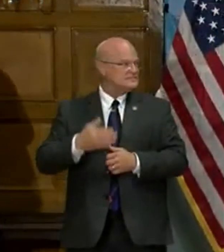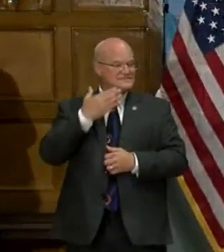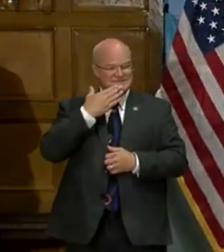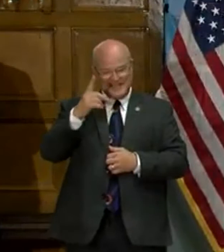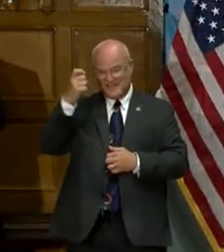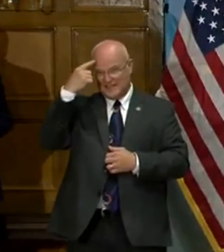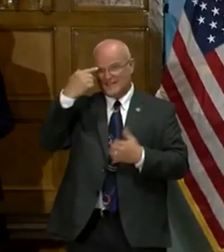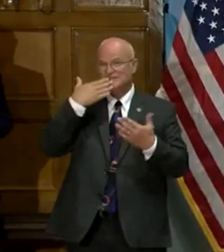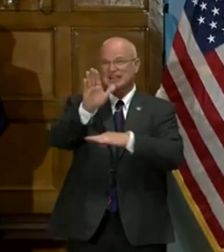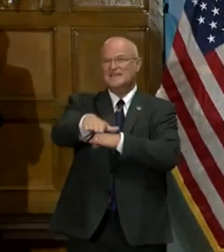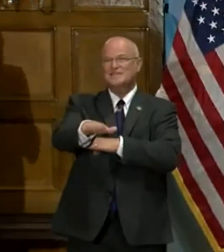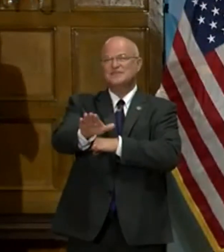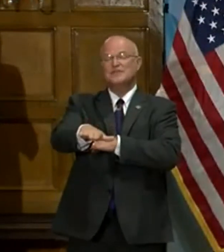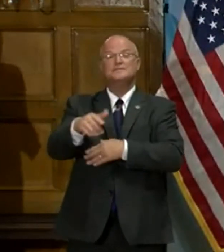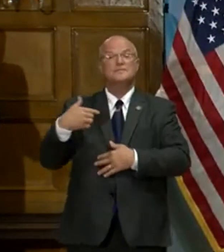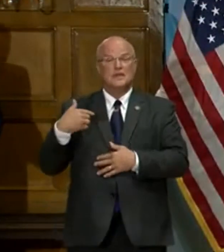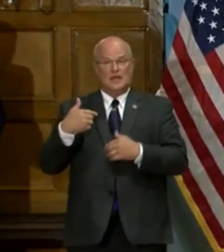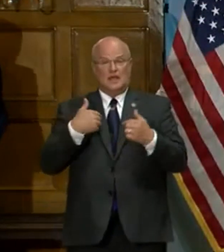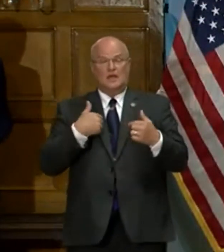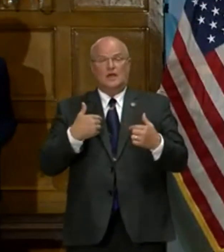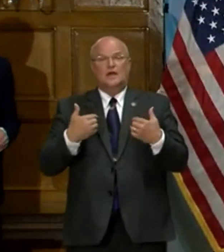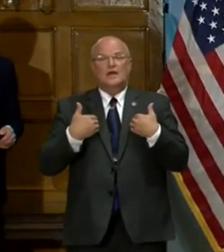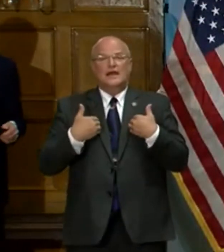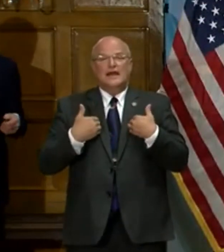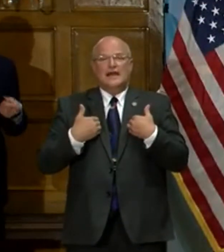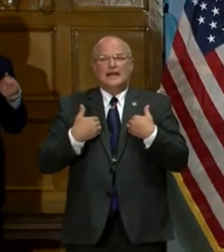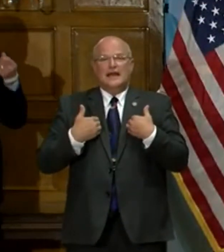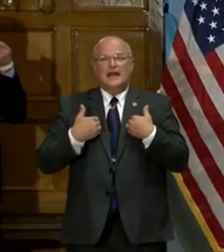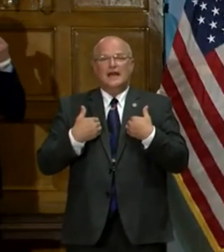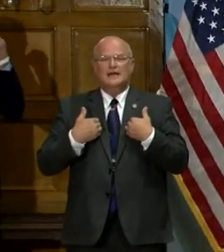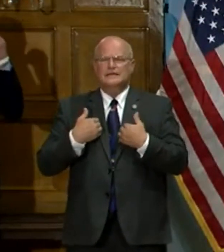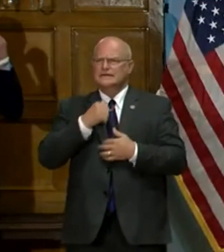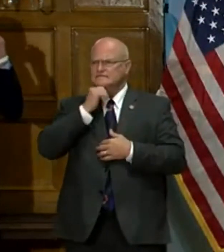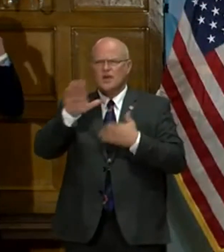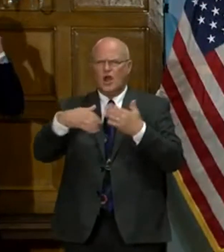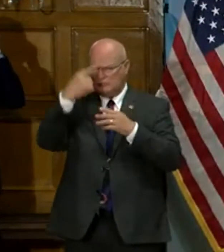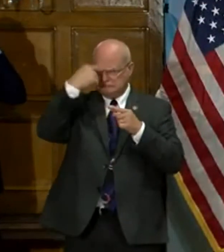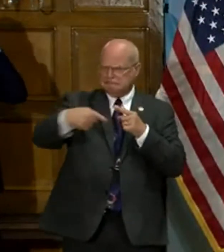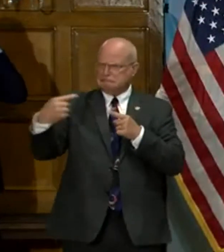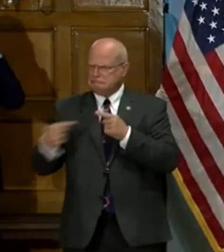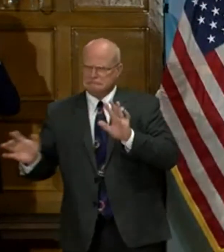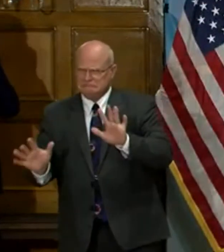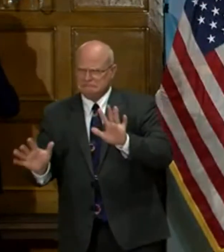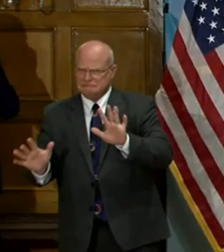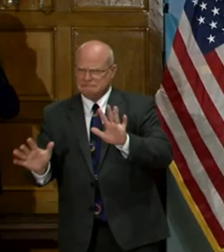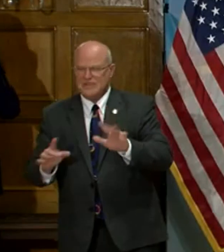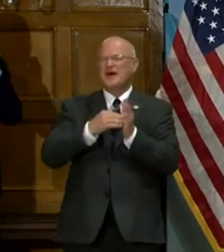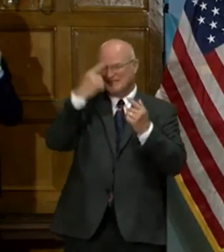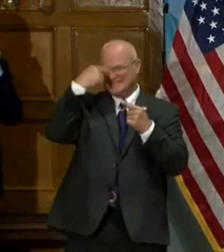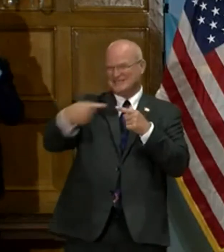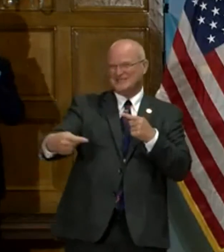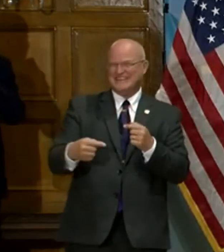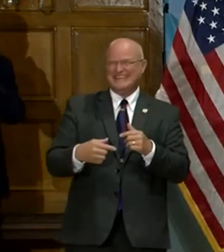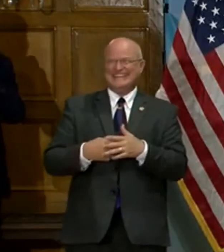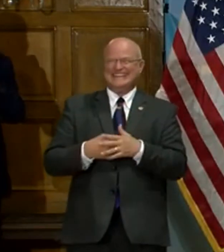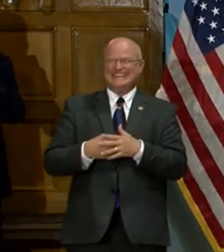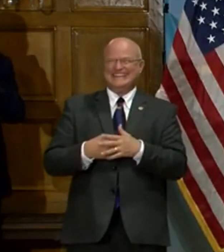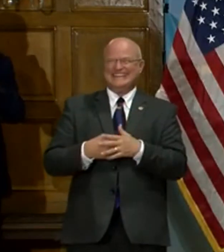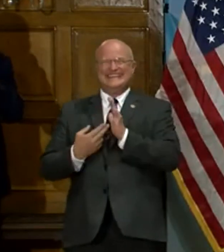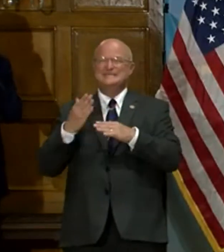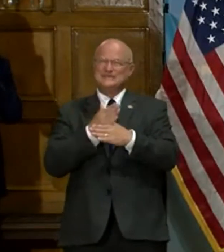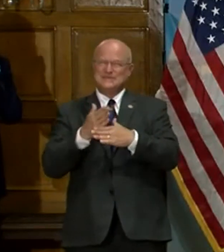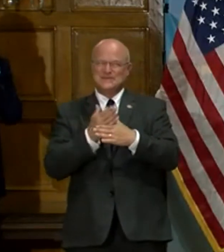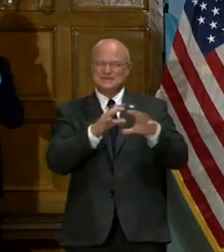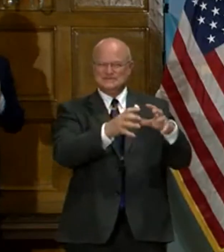Thank you, Governor. Good afternoon. We don't always disagree, Governor, but we do often between the